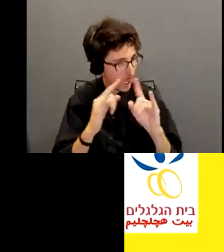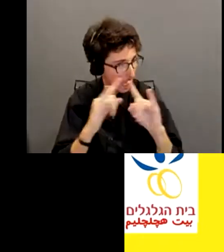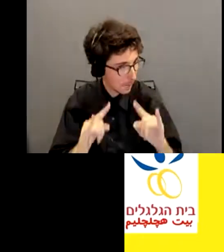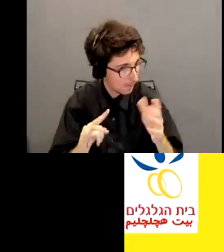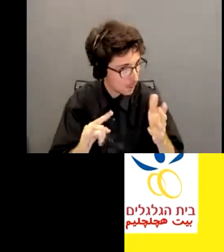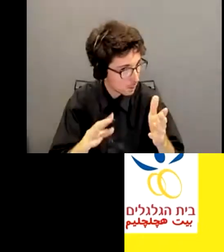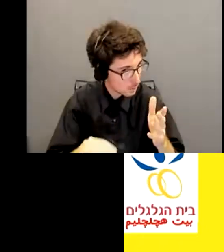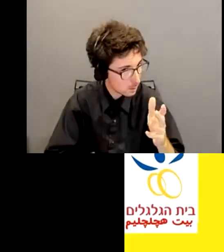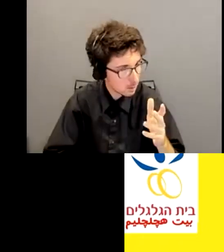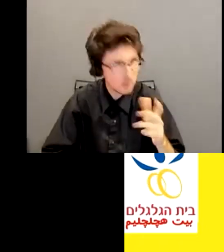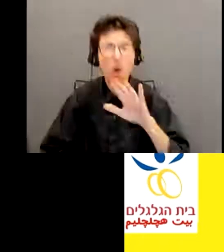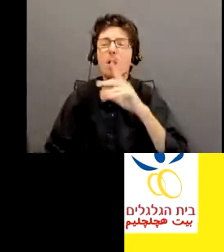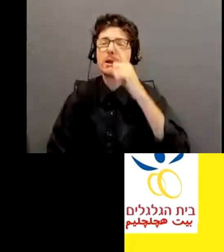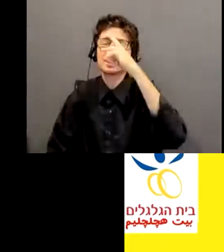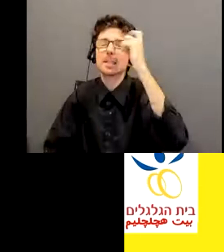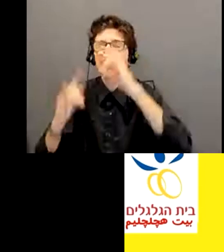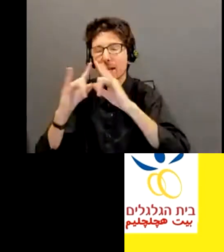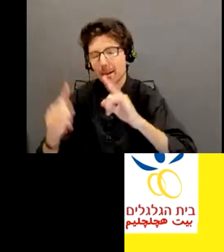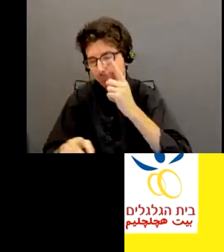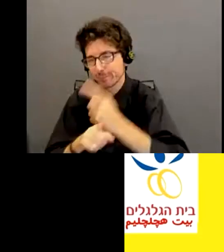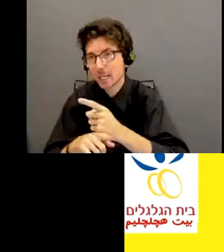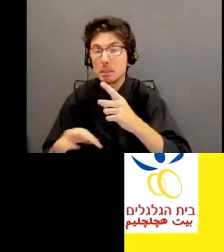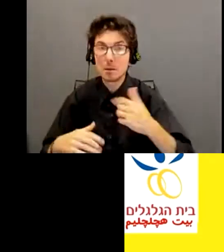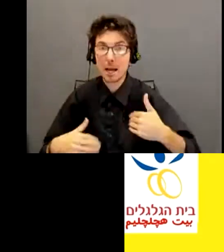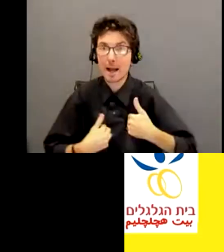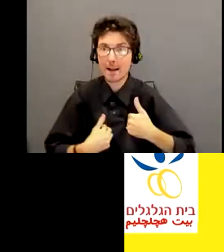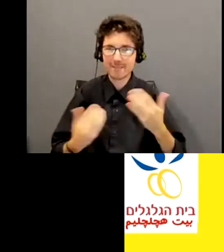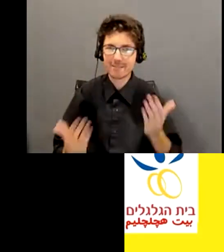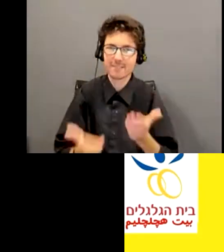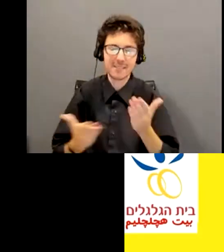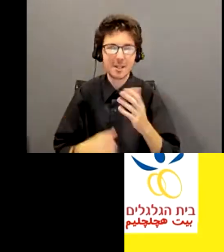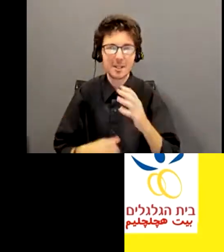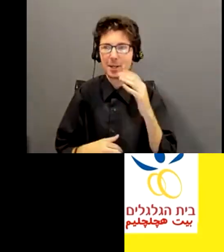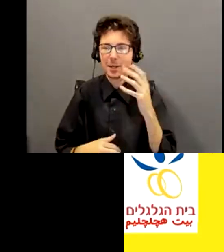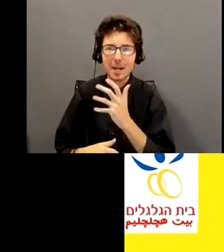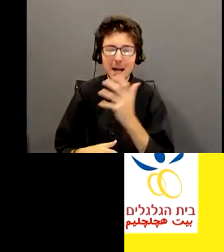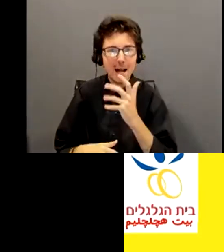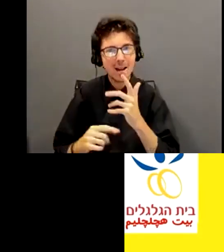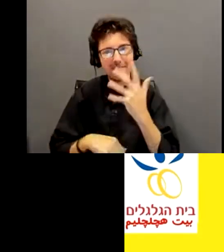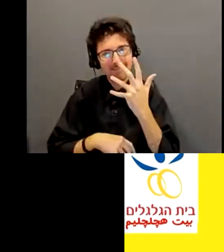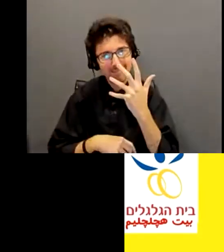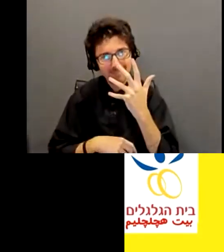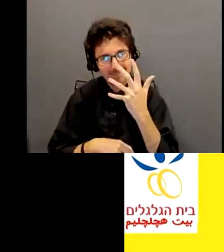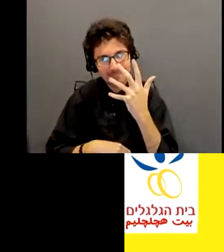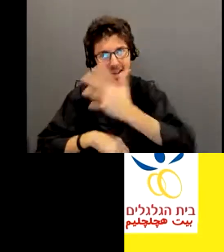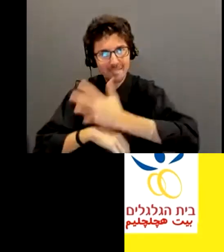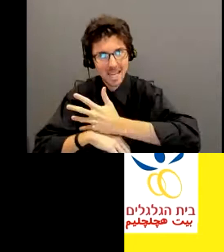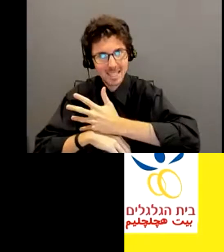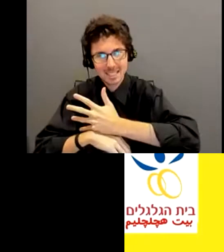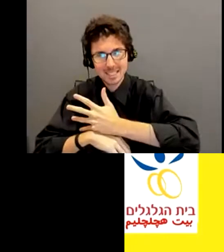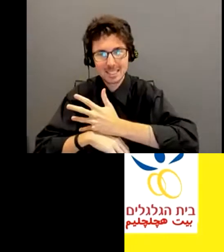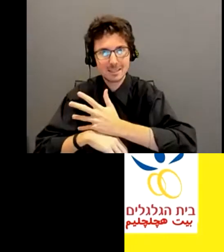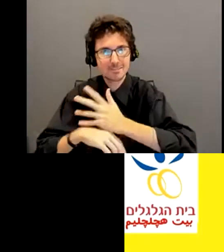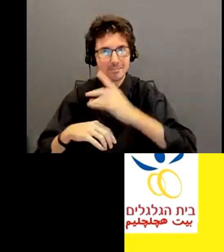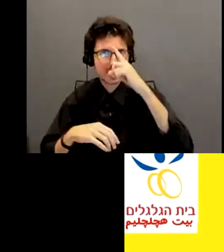The summer camp that we have each year is something that we have 5 days of a summer camp